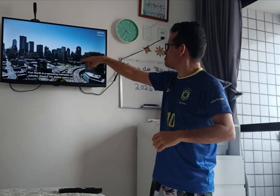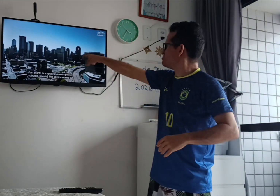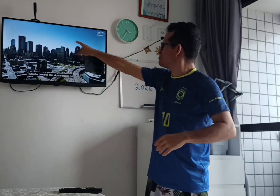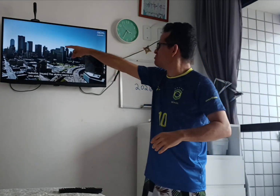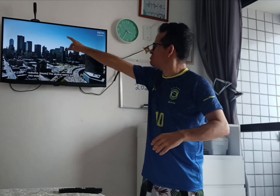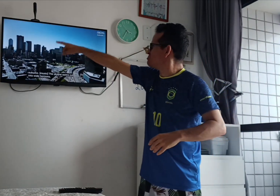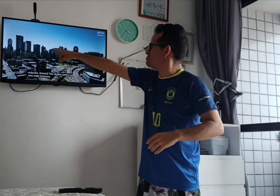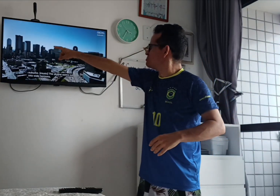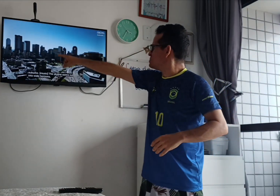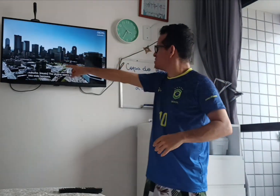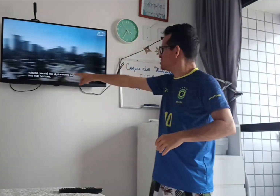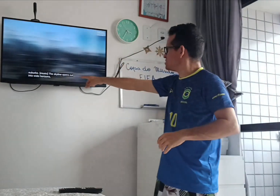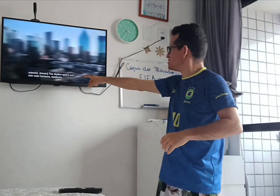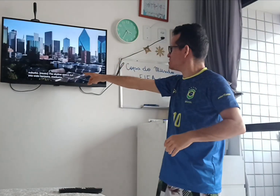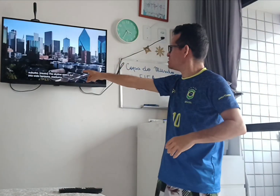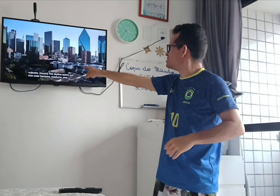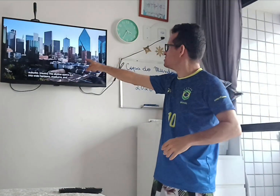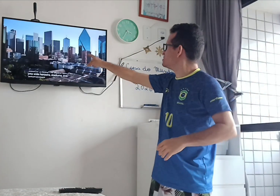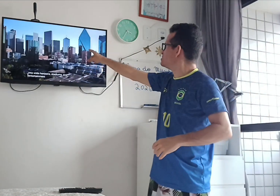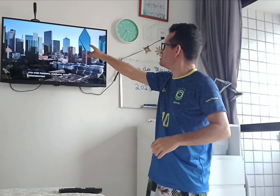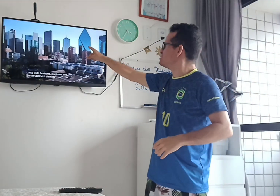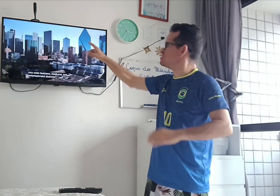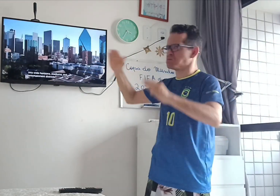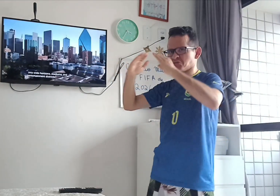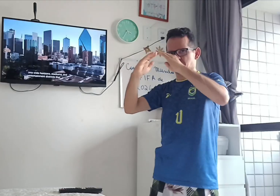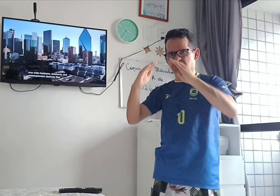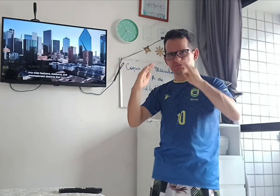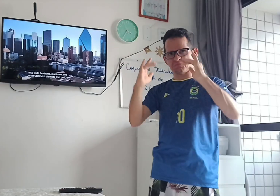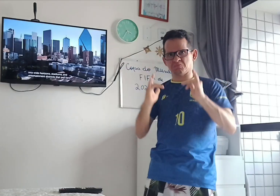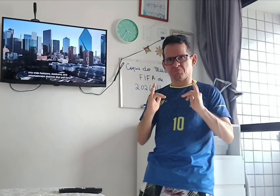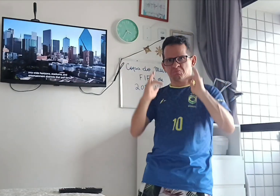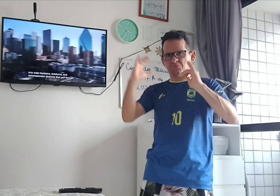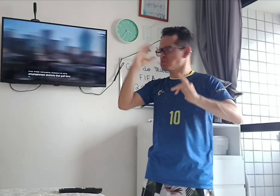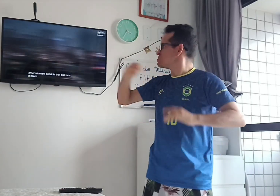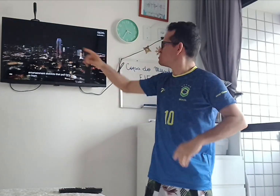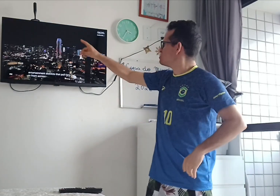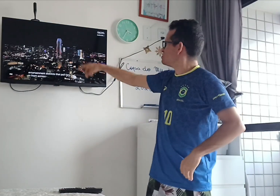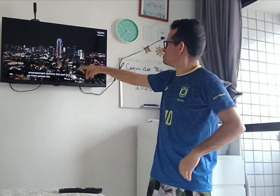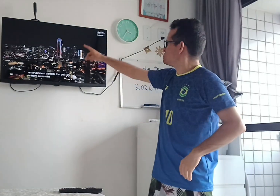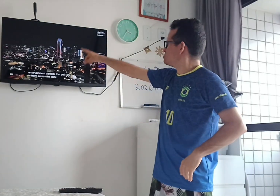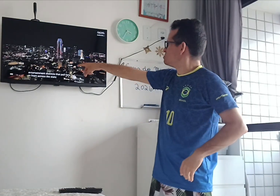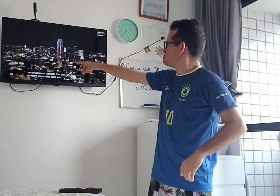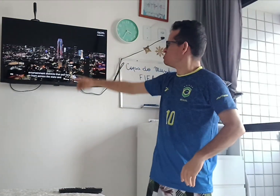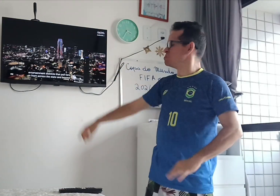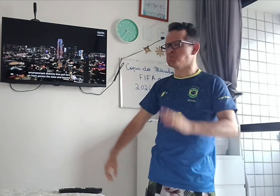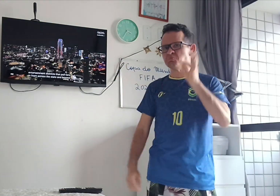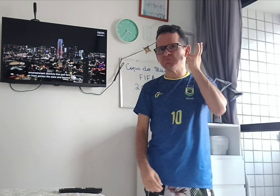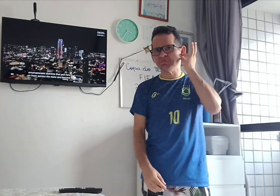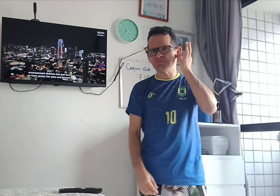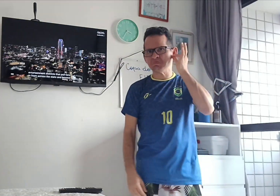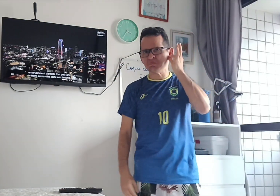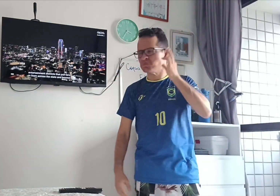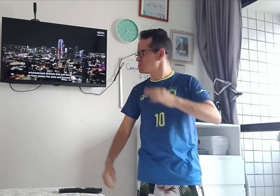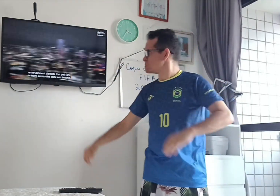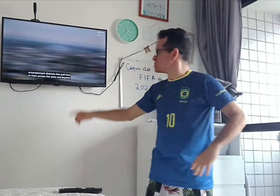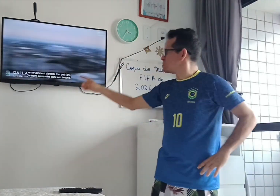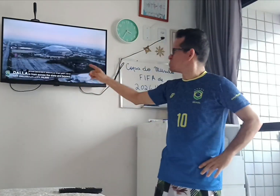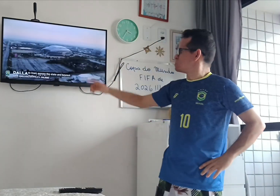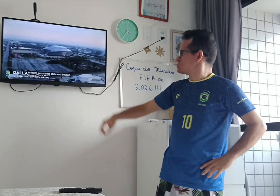into wide horizons, stadiums, and entertainment districts that pull fans in from across the state and beyond. Dallas